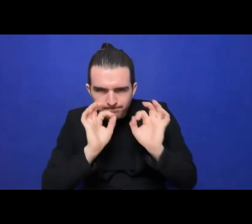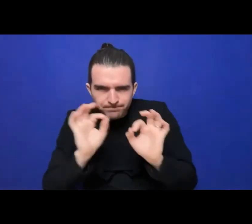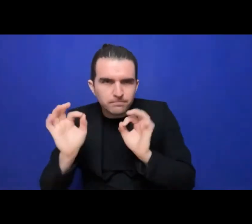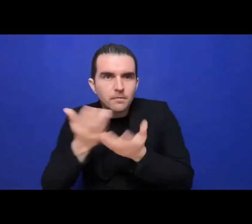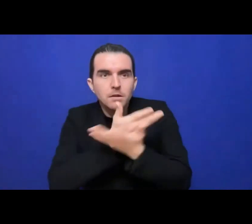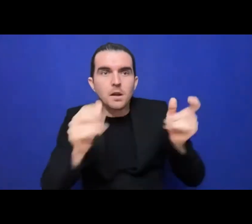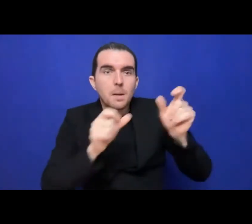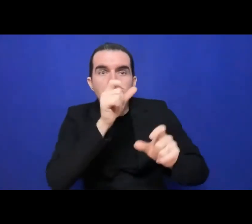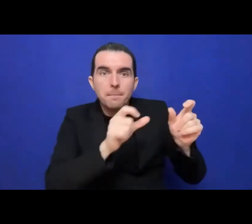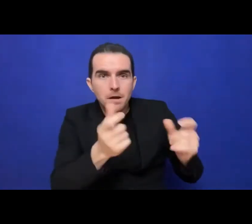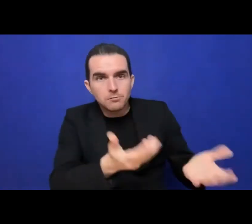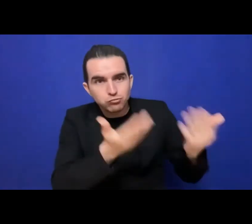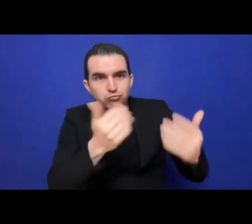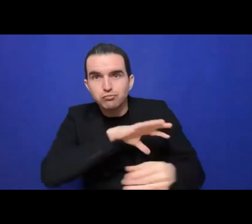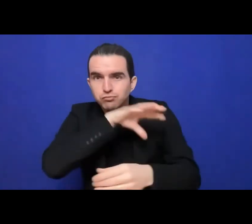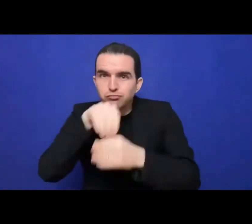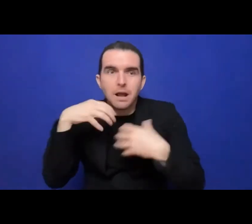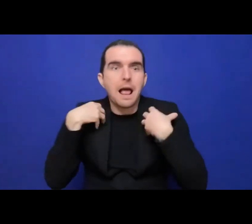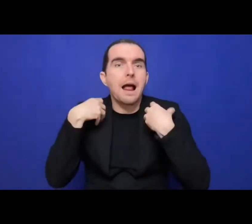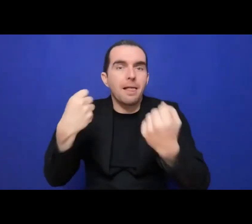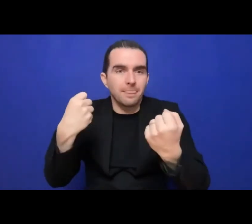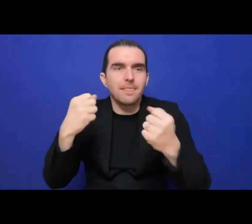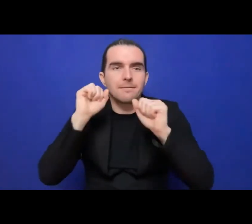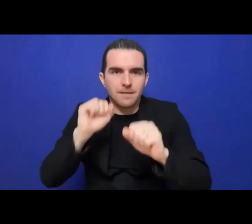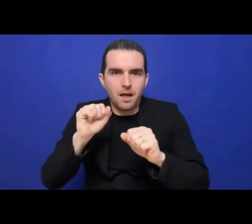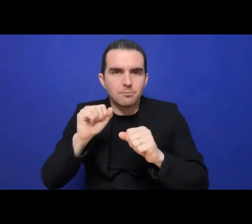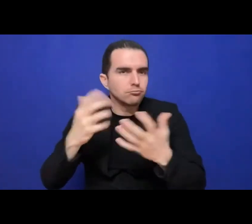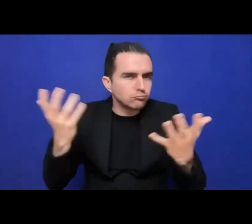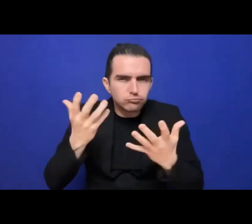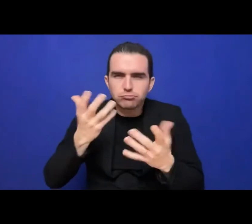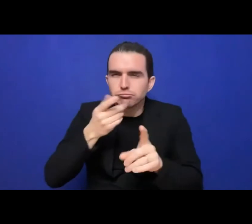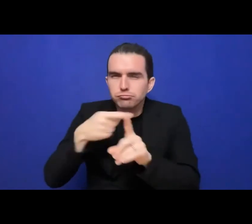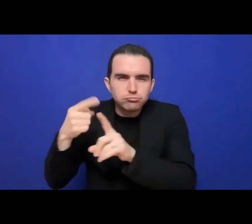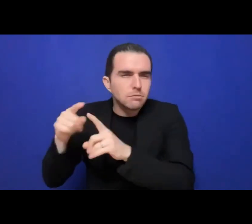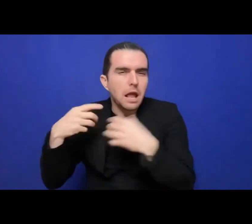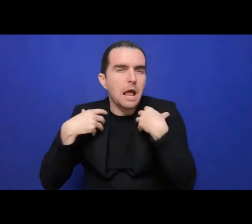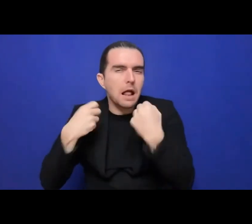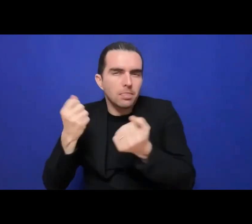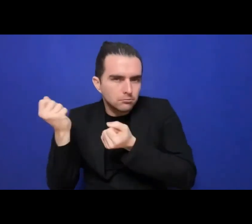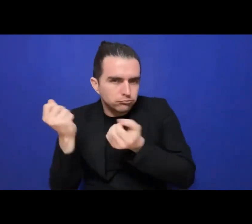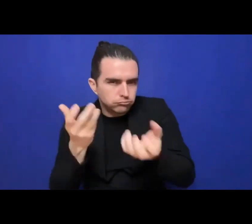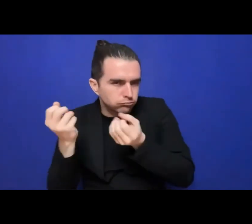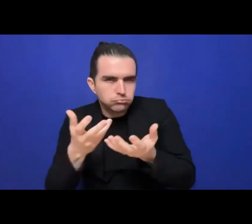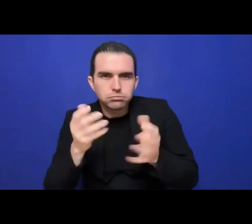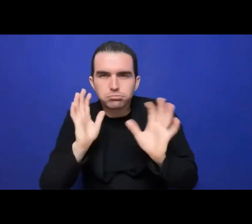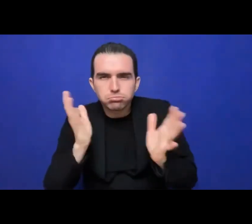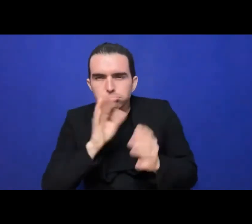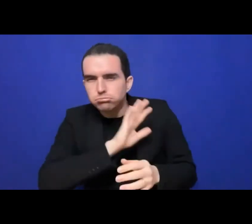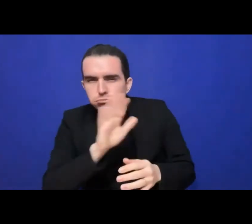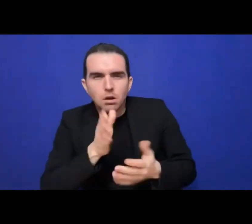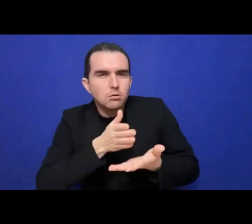civil society plays a big role too in expanding healthcare services, particularly to some really hard to reach areas. So